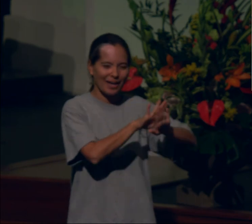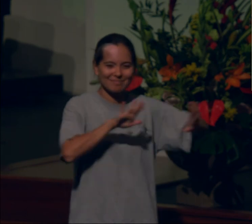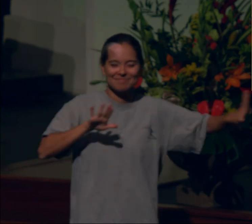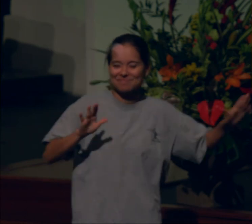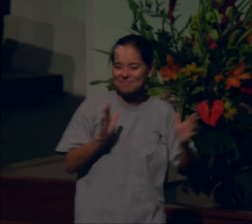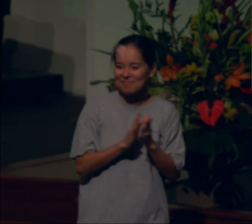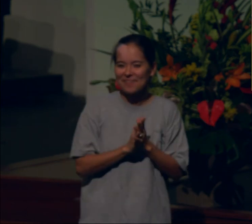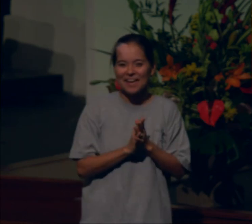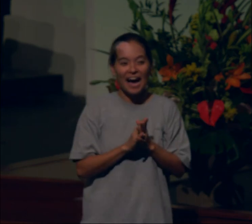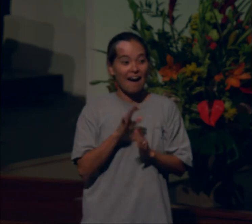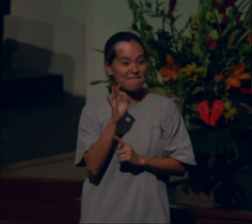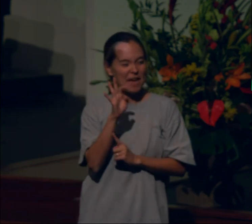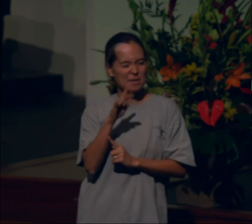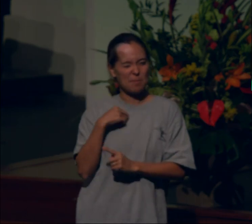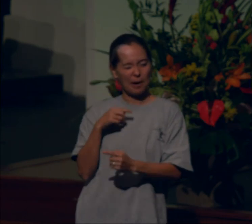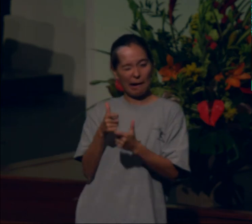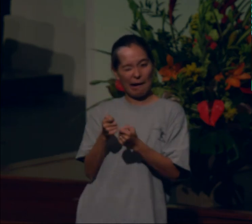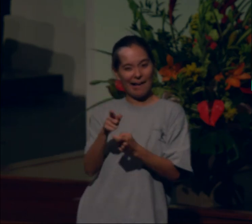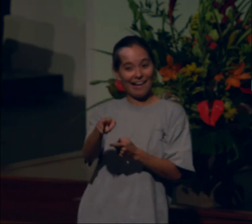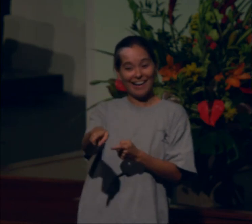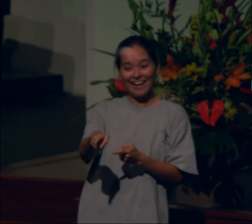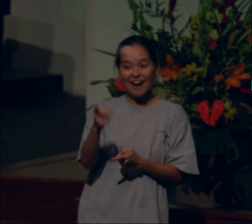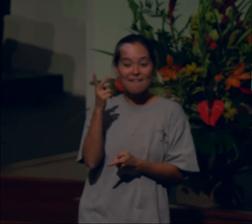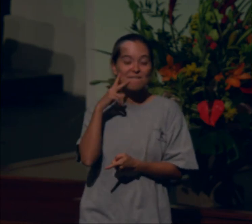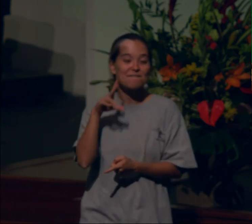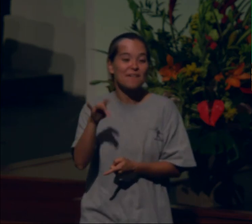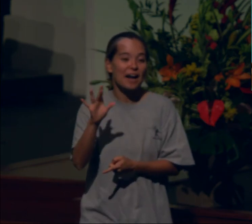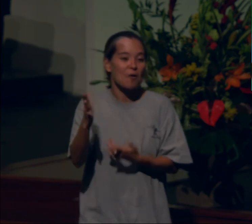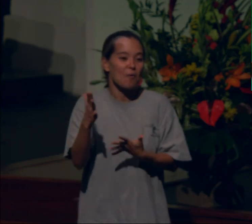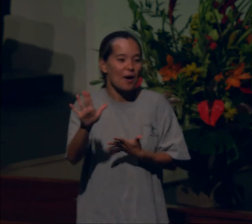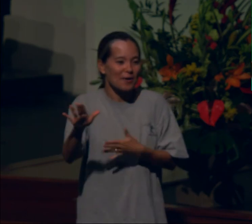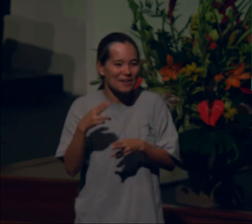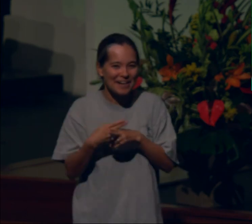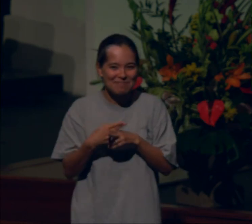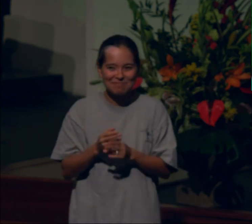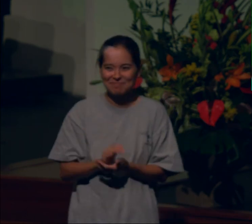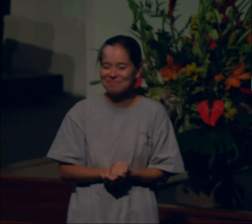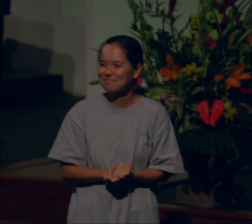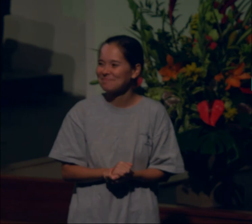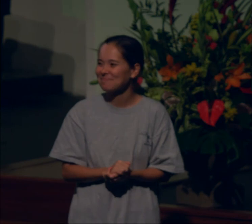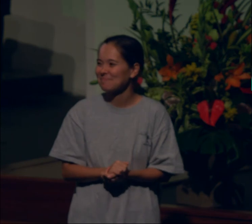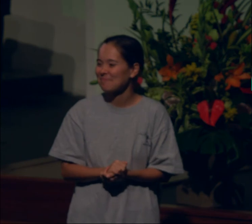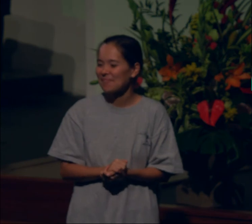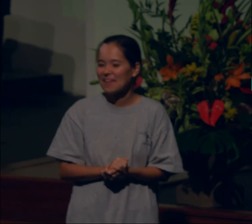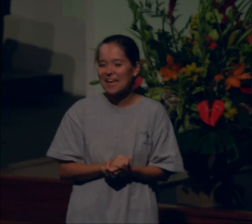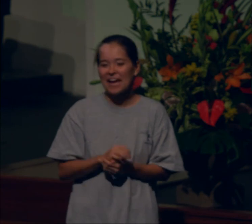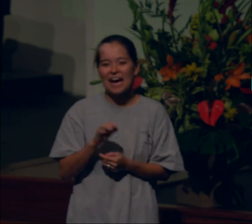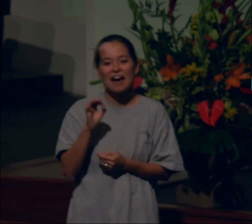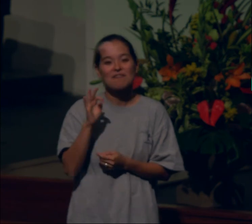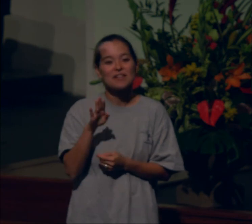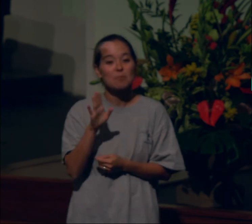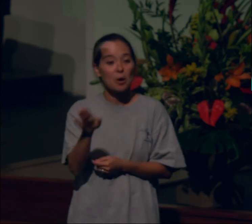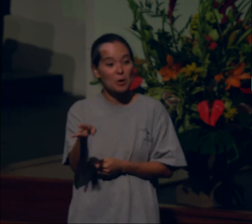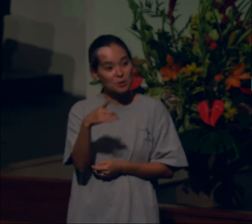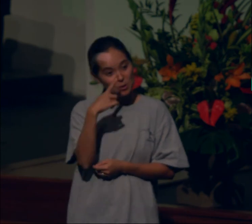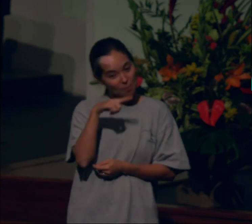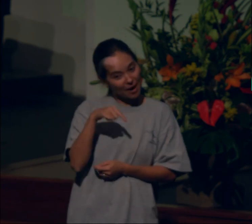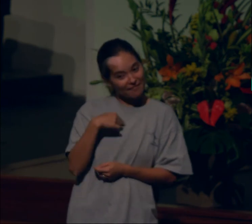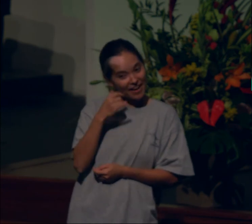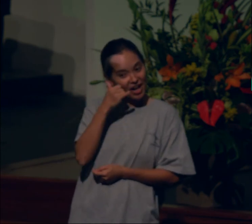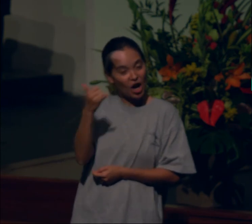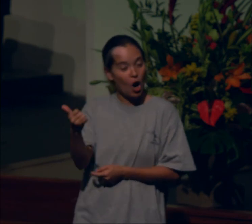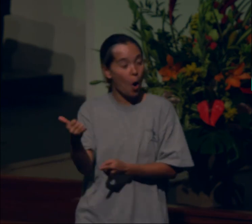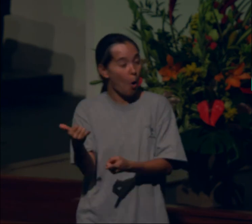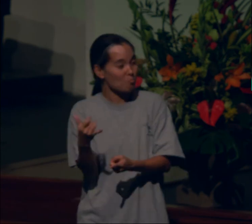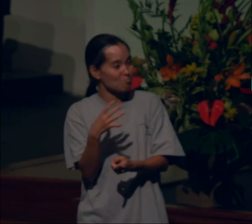And I Facebook messaged Rachel. I found out what her name was. I Facebook messaged her and I said, do you mind if I call you? She said,